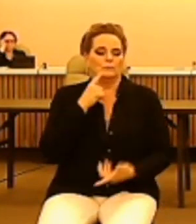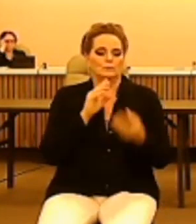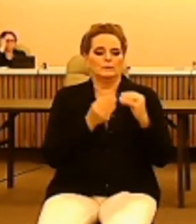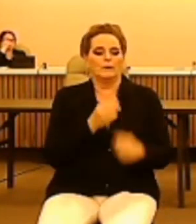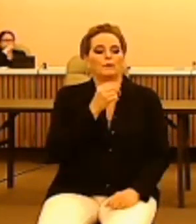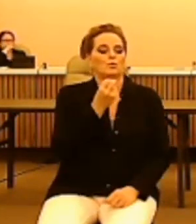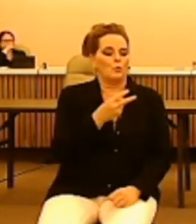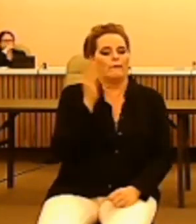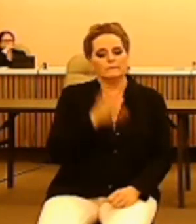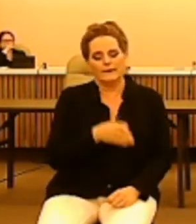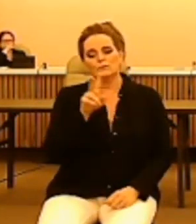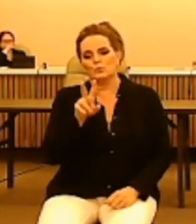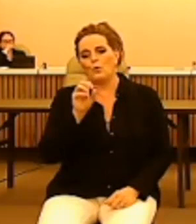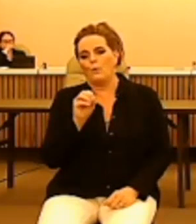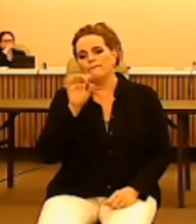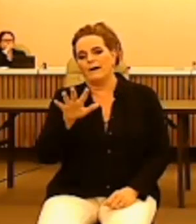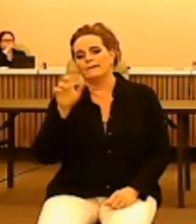number